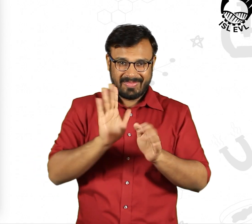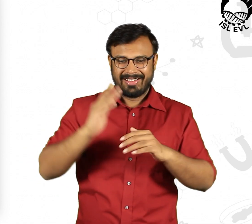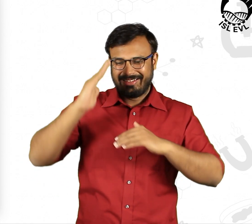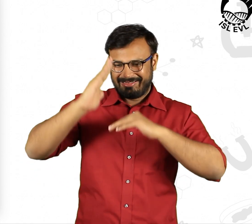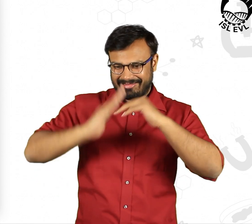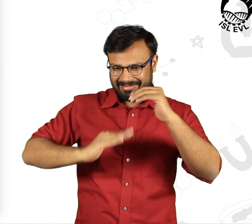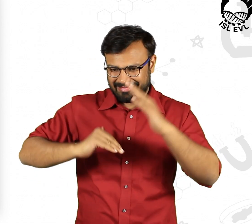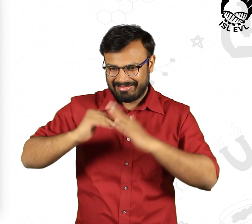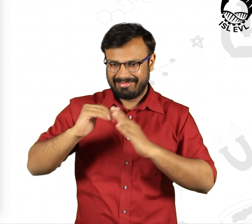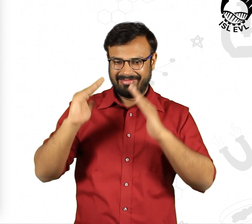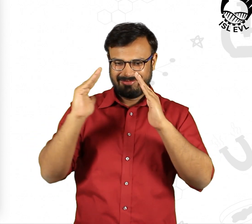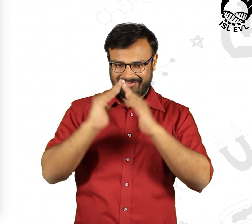in fragments.